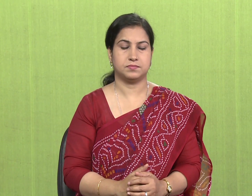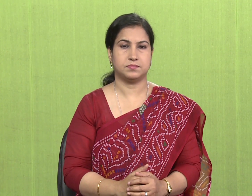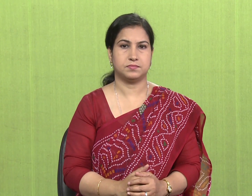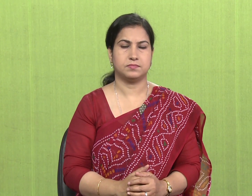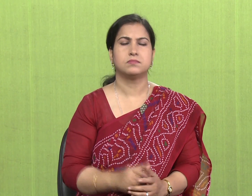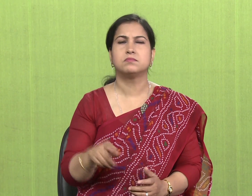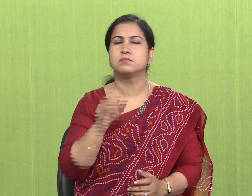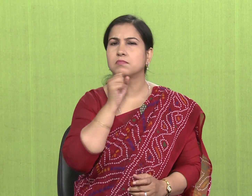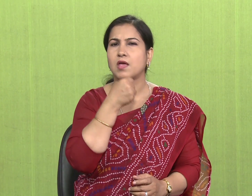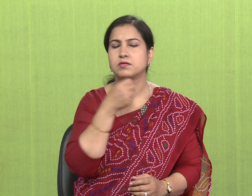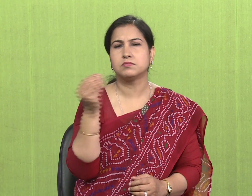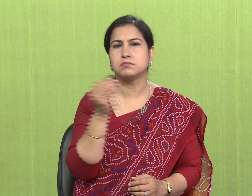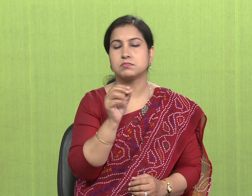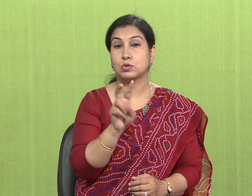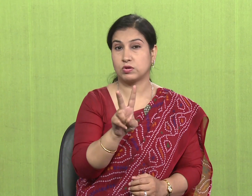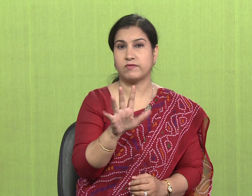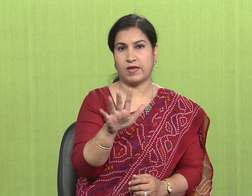aged 25 years old,